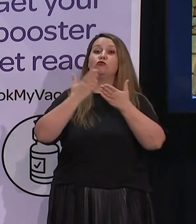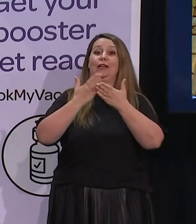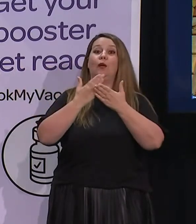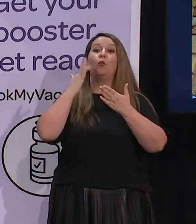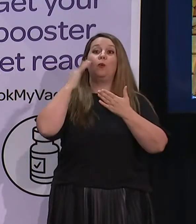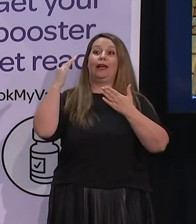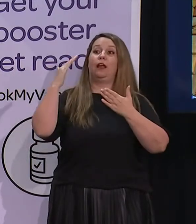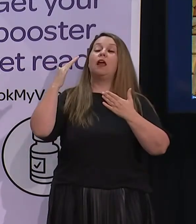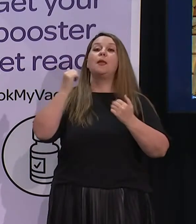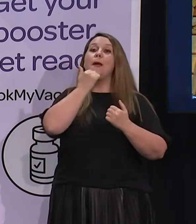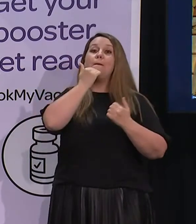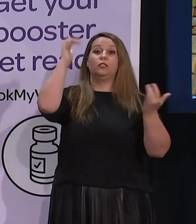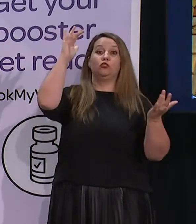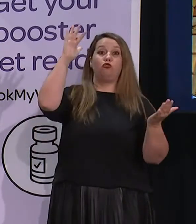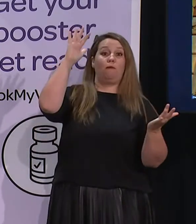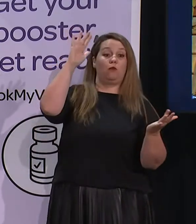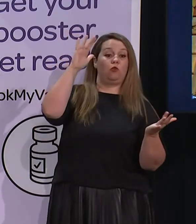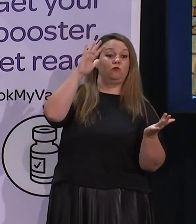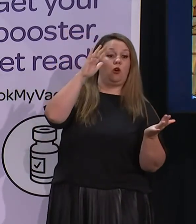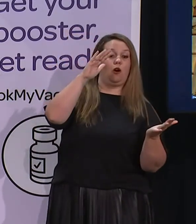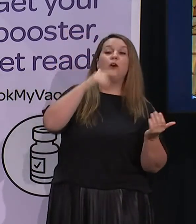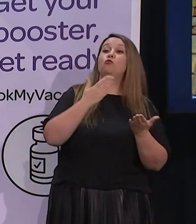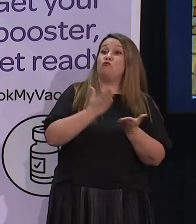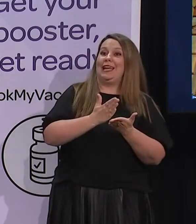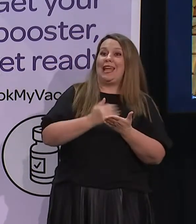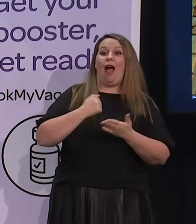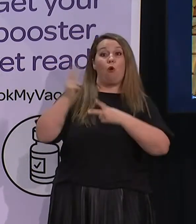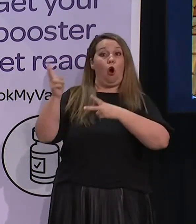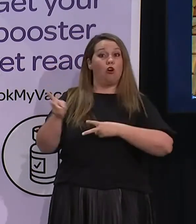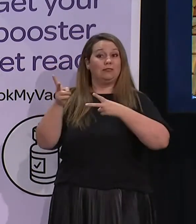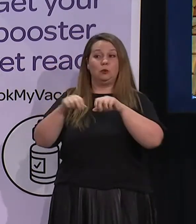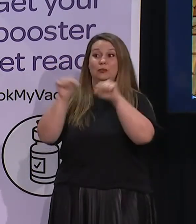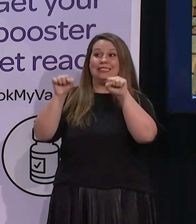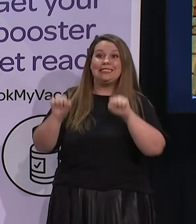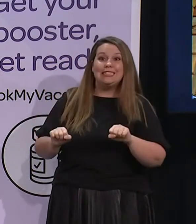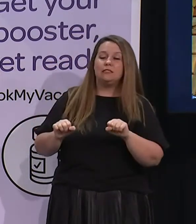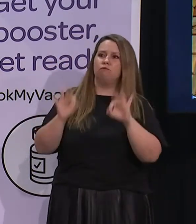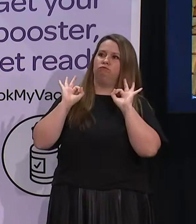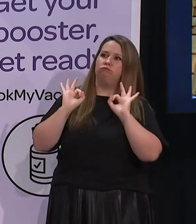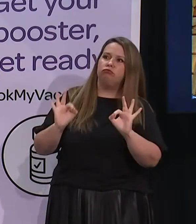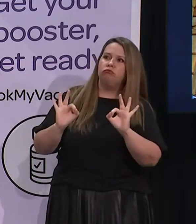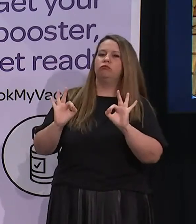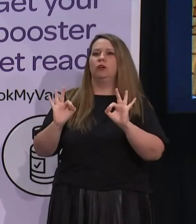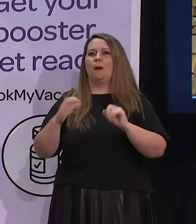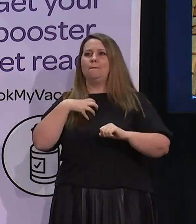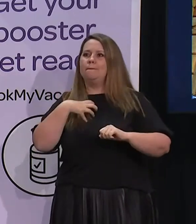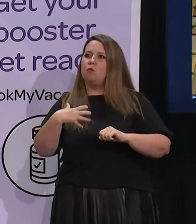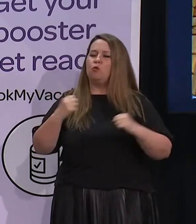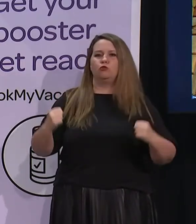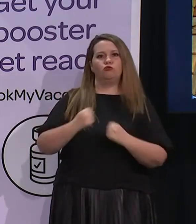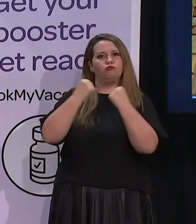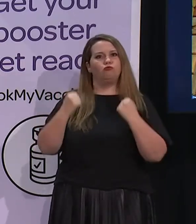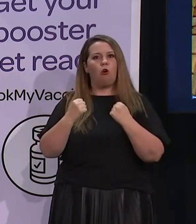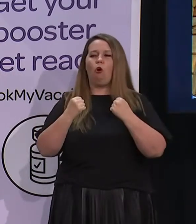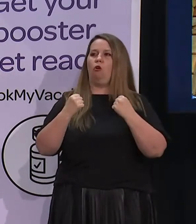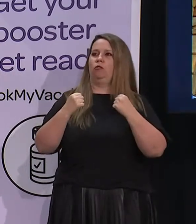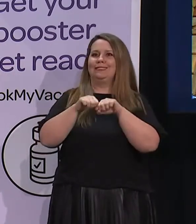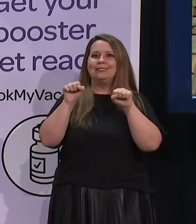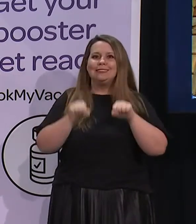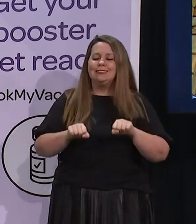our health system is on a more stable footing. That will enable us to make further changes to our restrictions, but